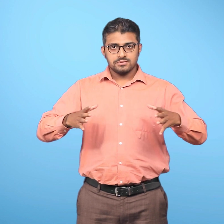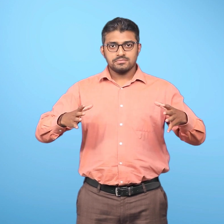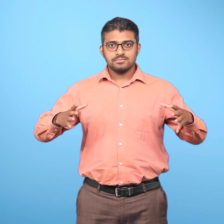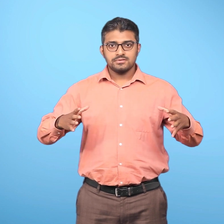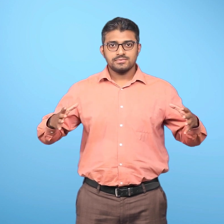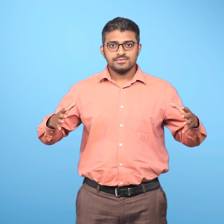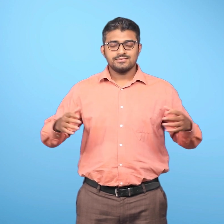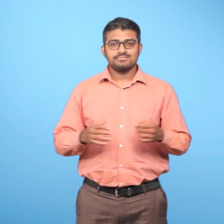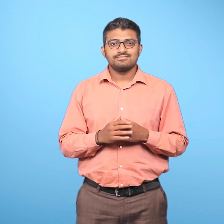expansion,